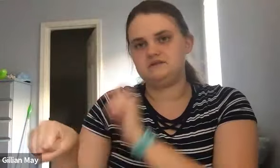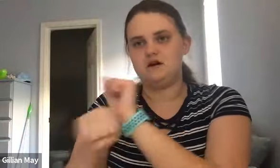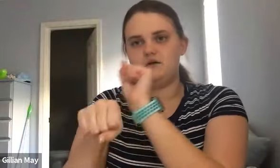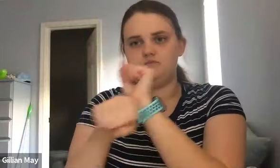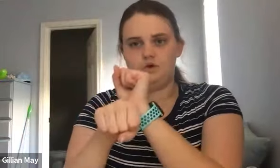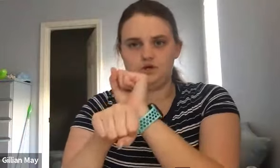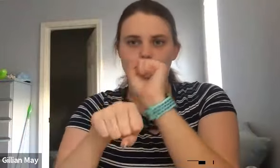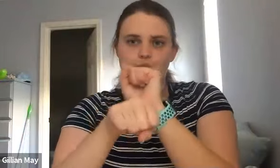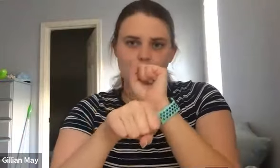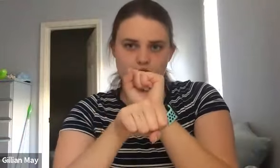top work.